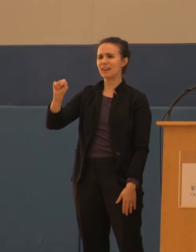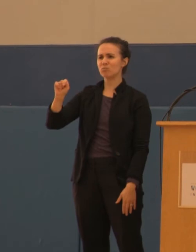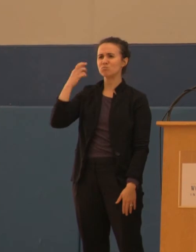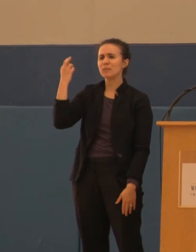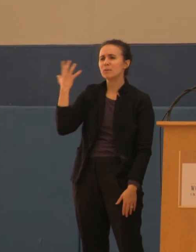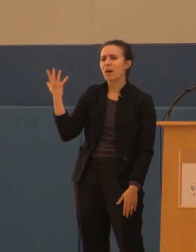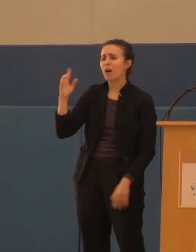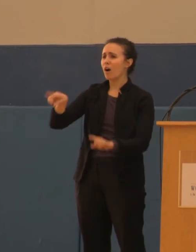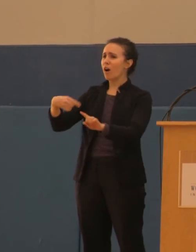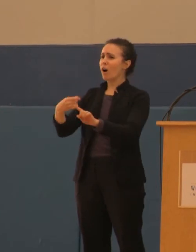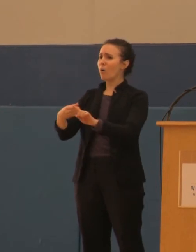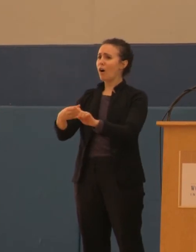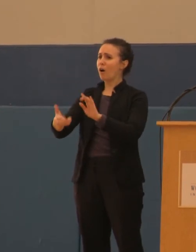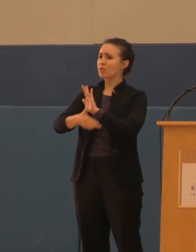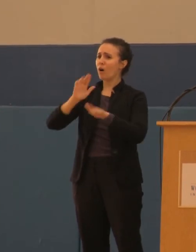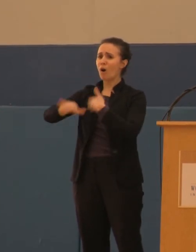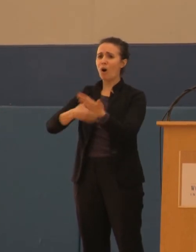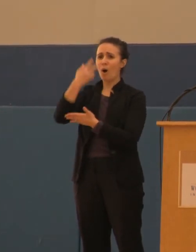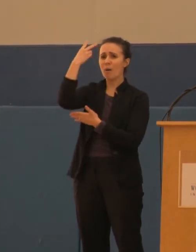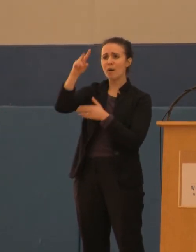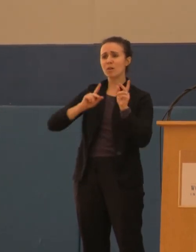when he called all Mexicans rapists?